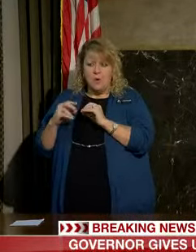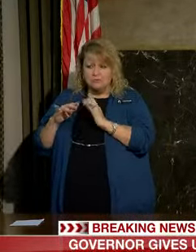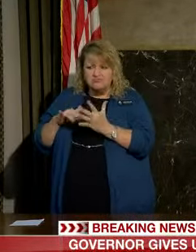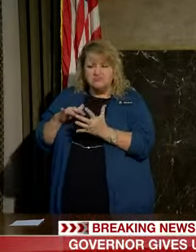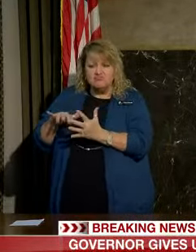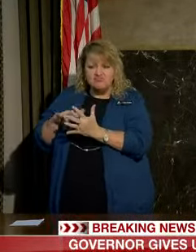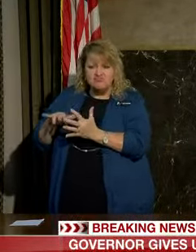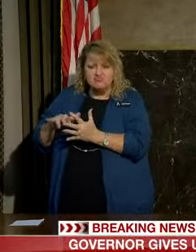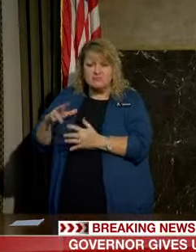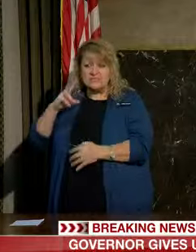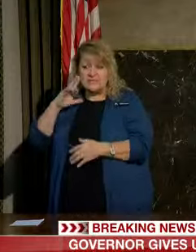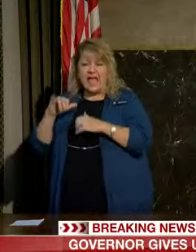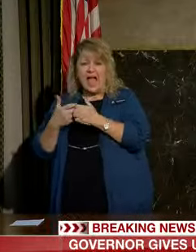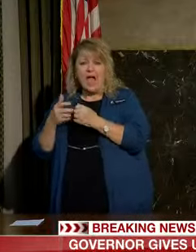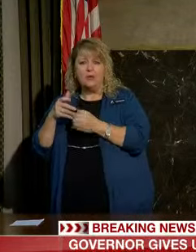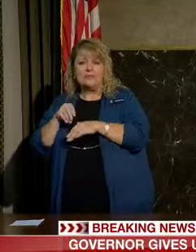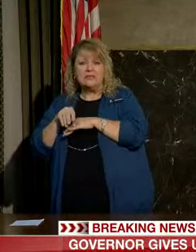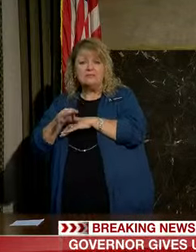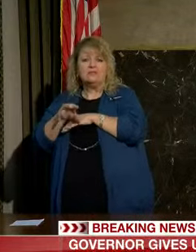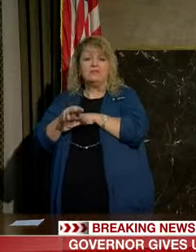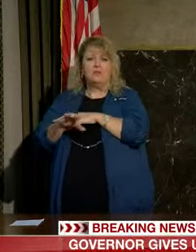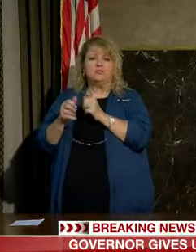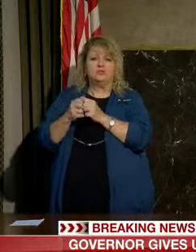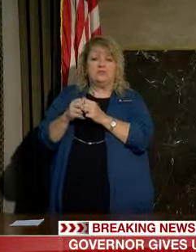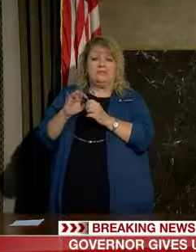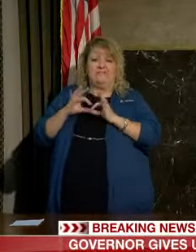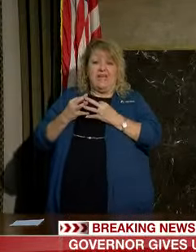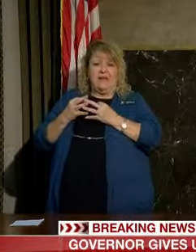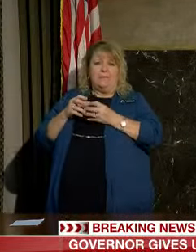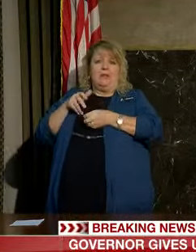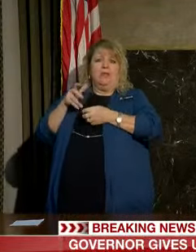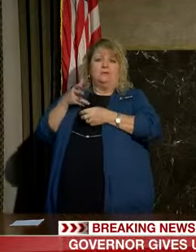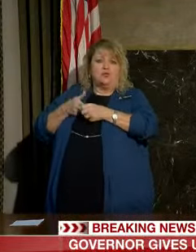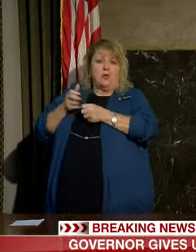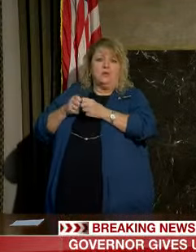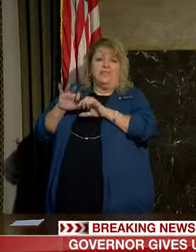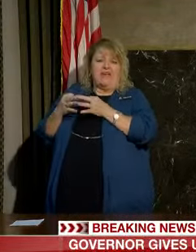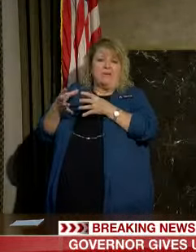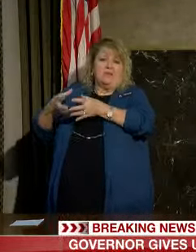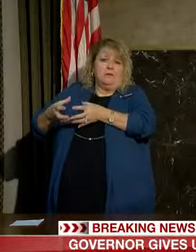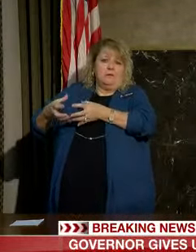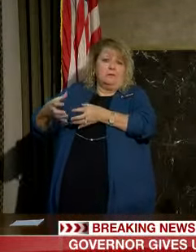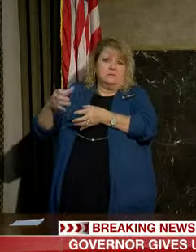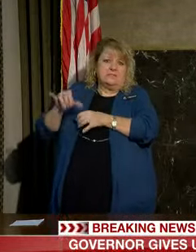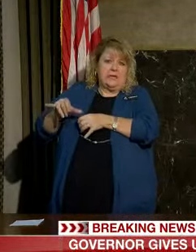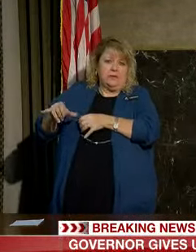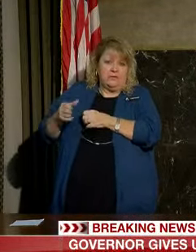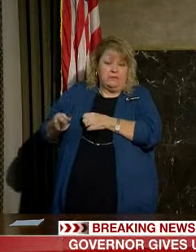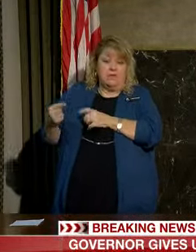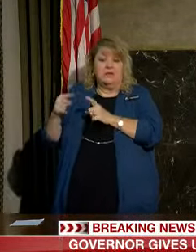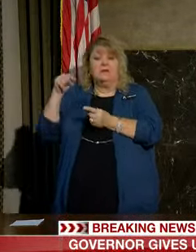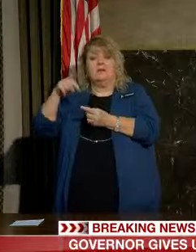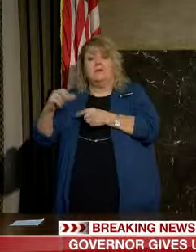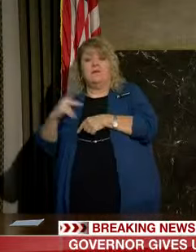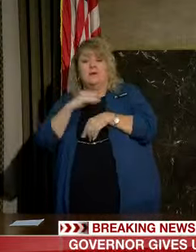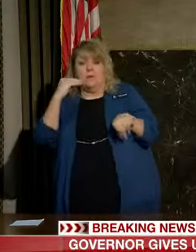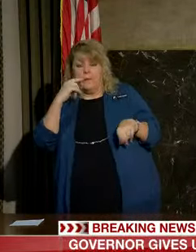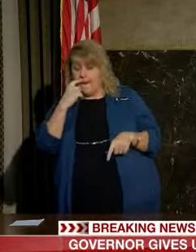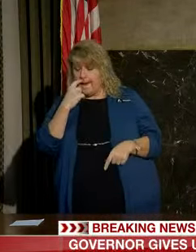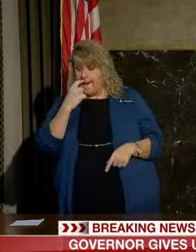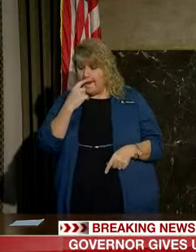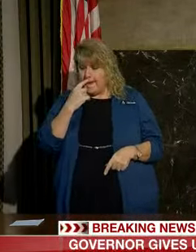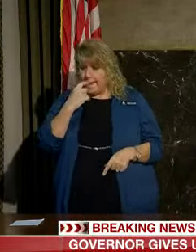in the right direction. But we still, at this point in time, even though we're headed in the right direction, have a lot of